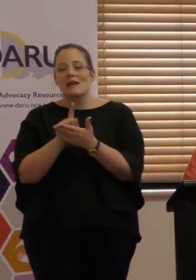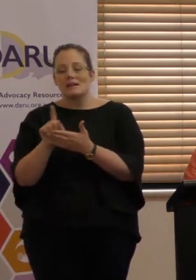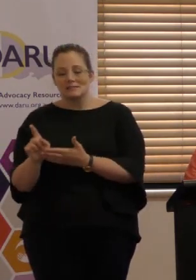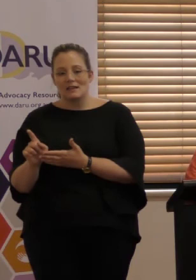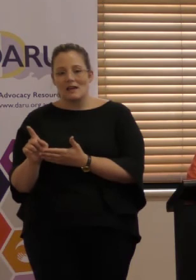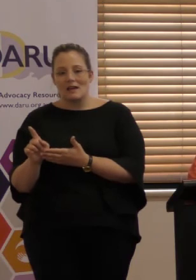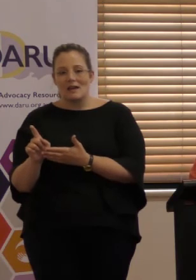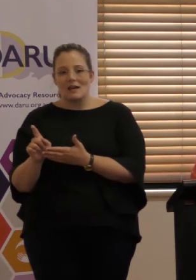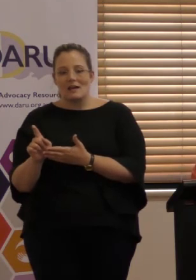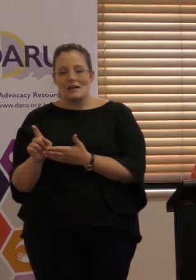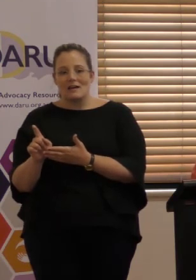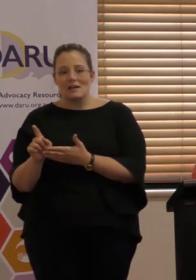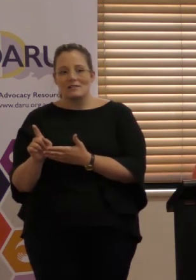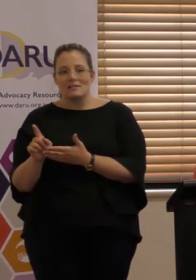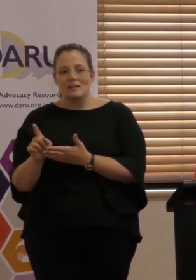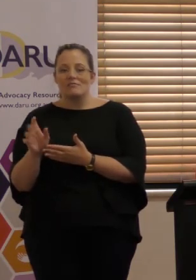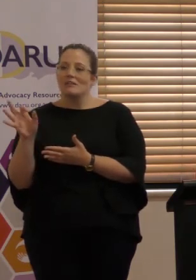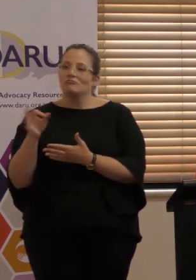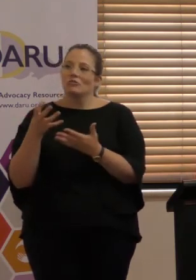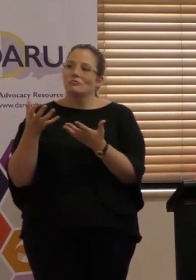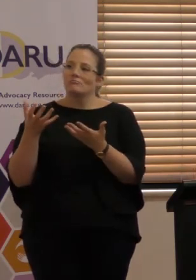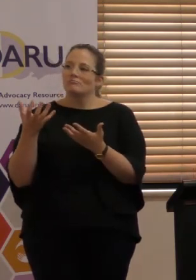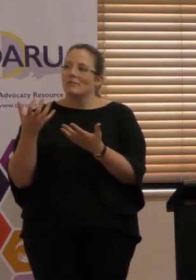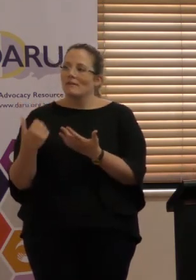perhaps not given the opportunity to